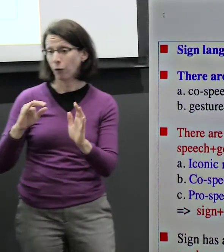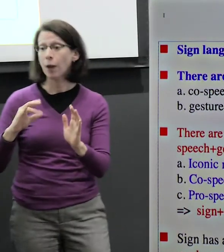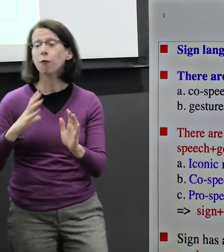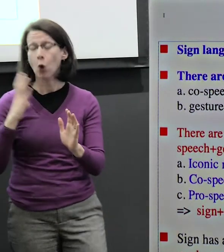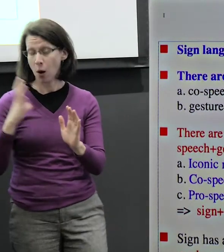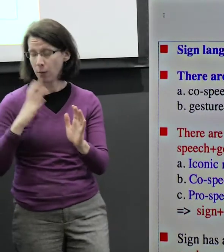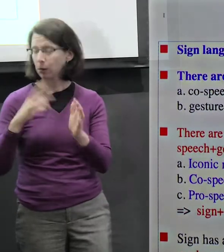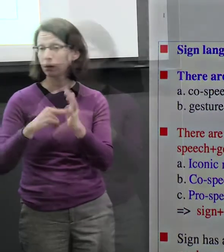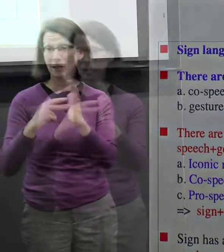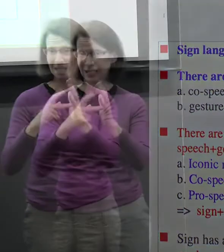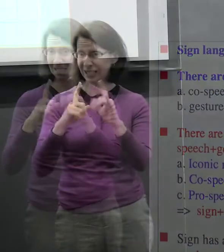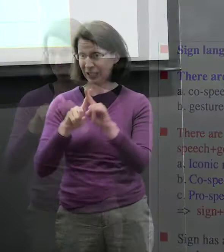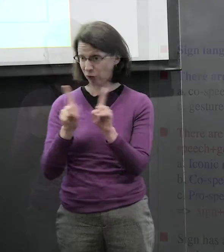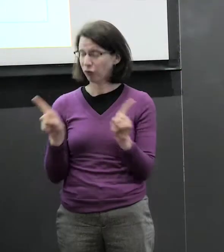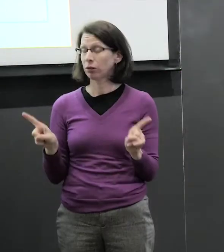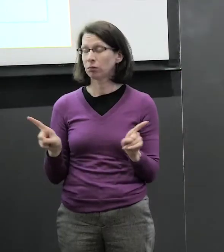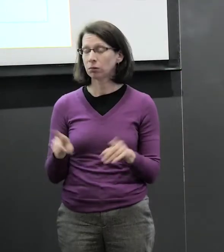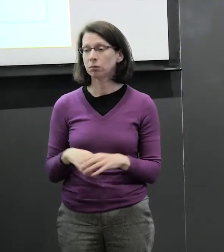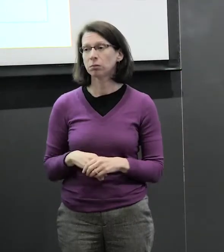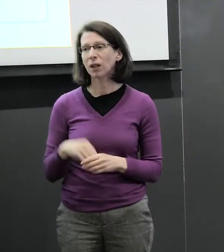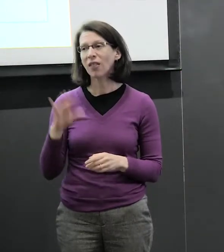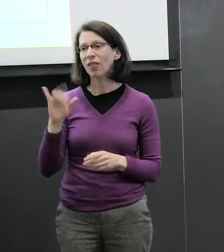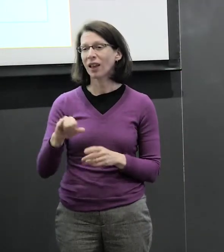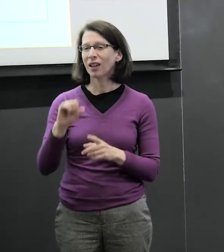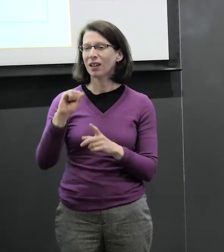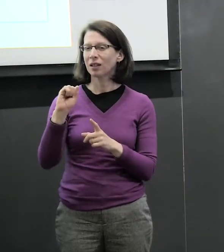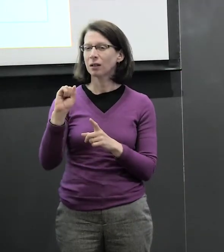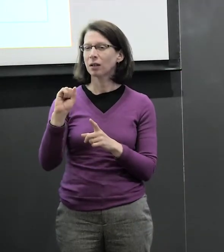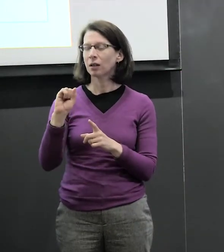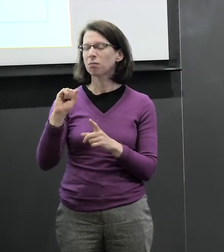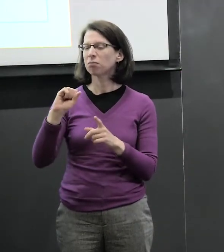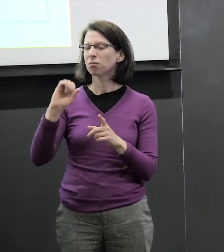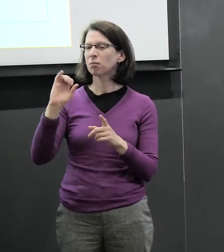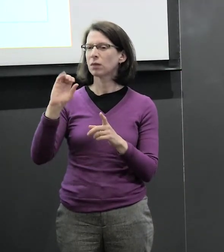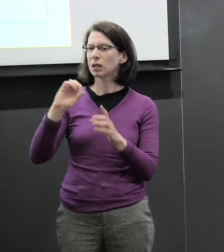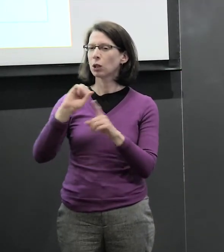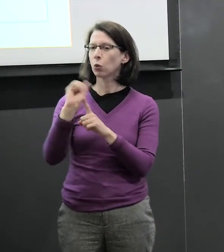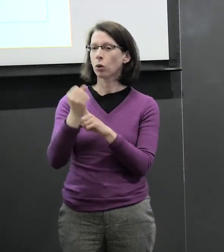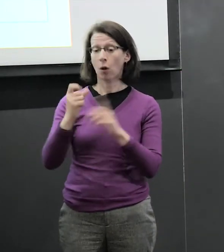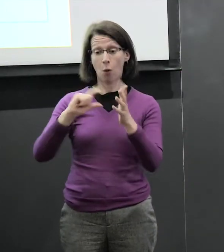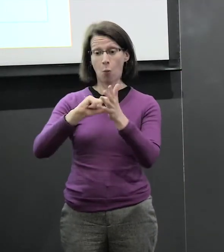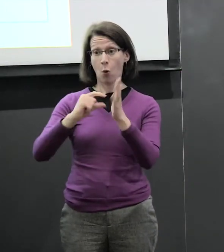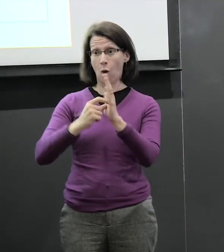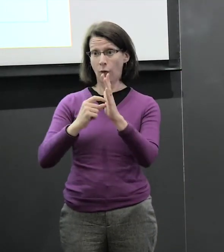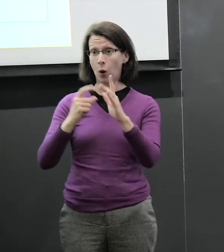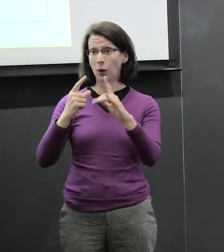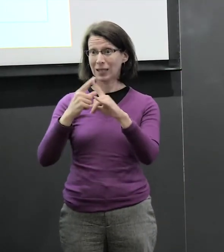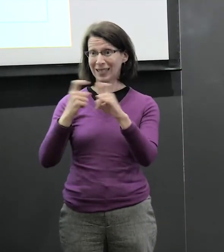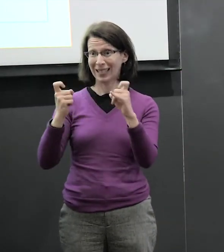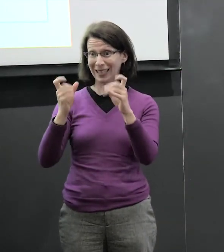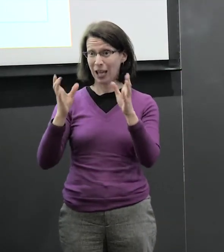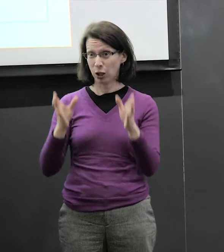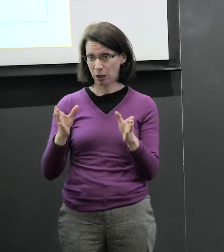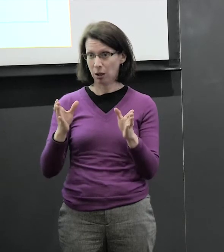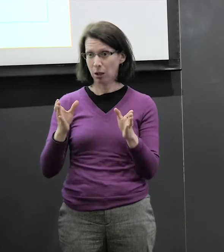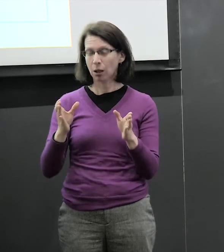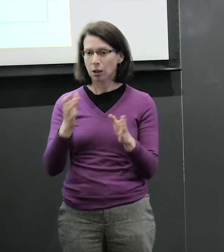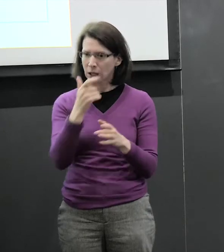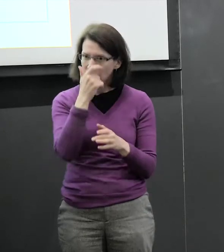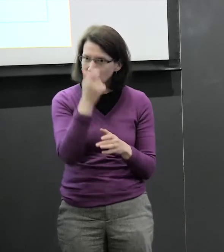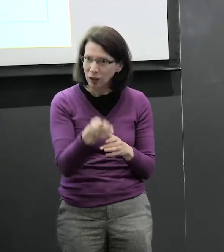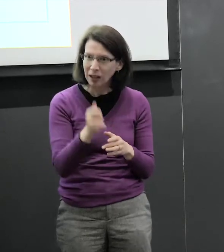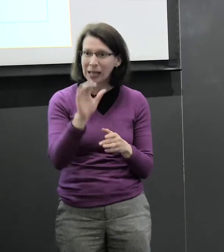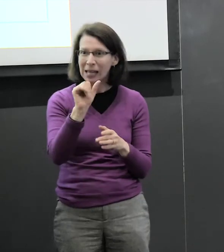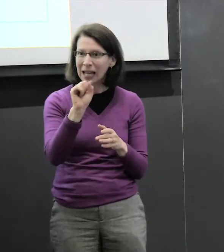is really the situation of a morphosyntactician who was interested in case and studied